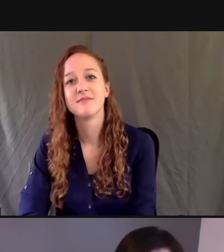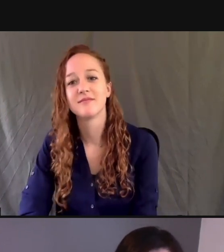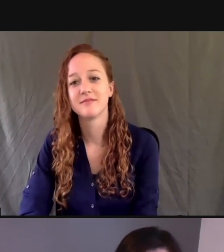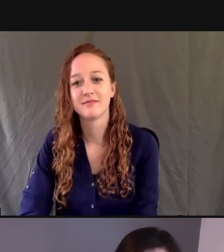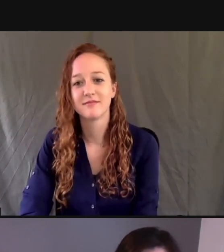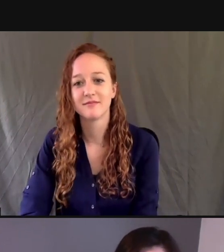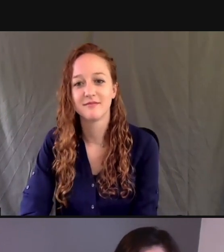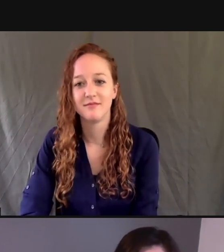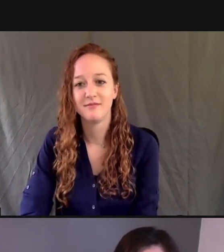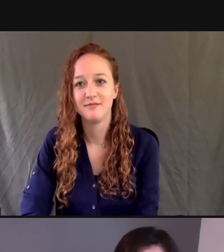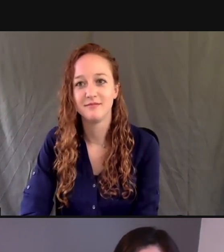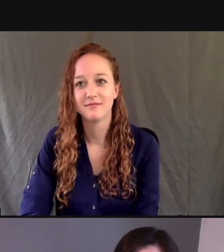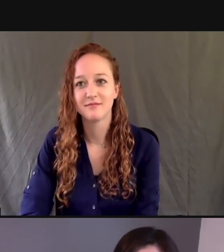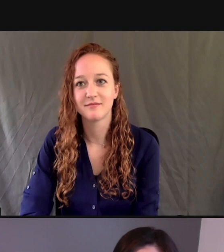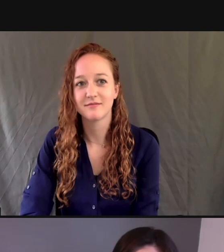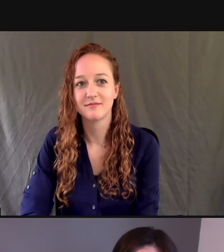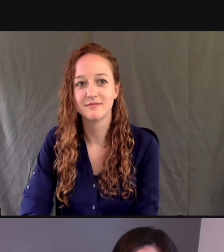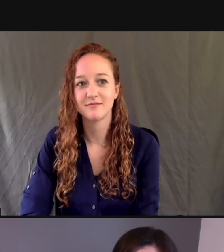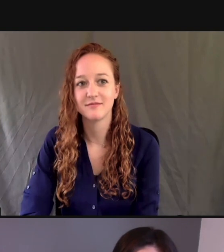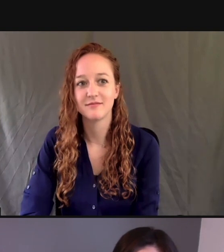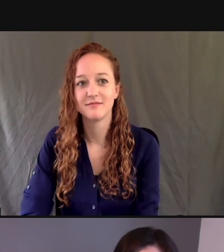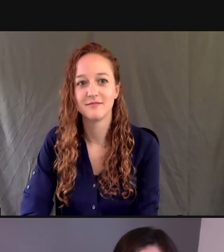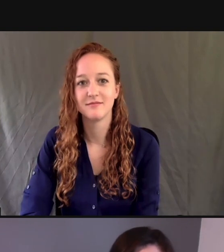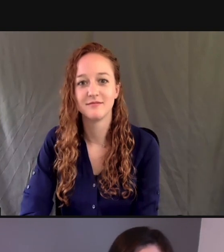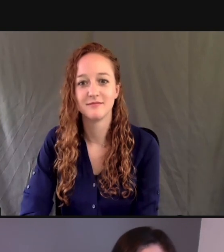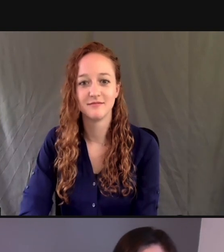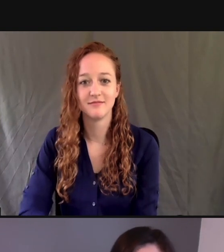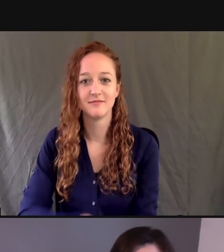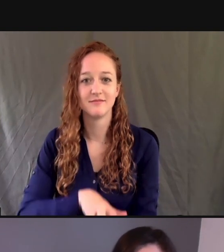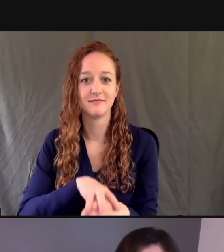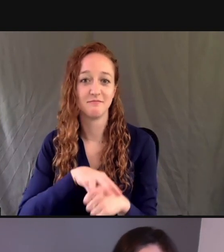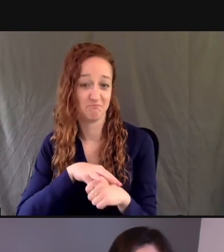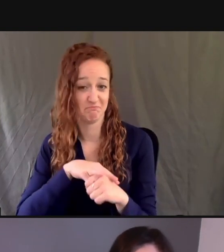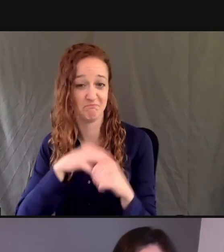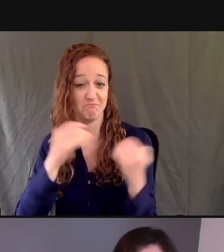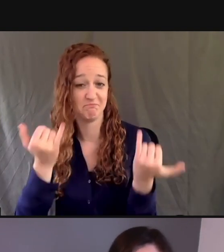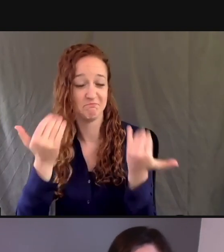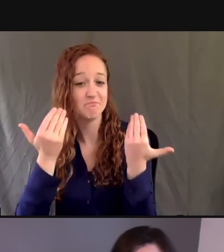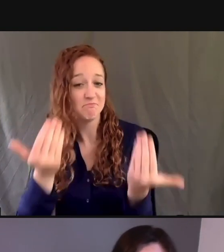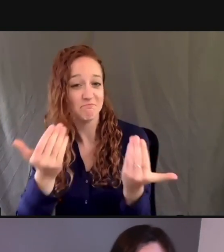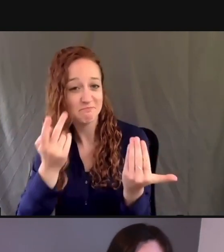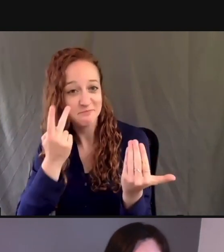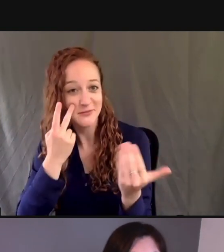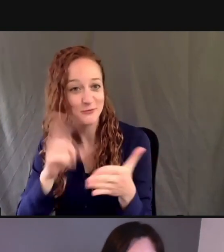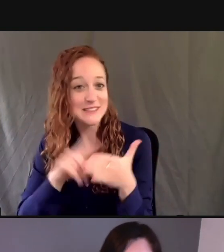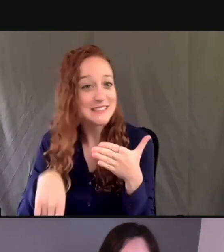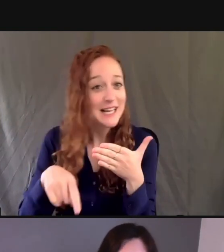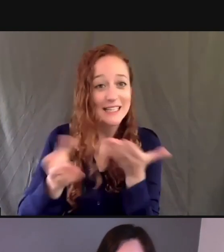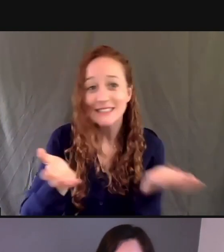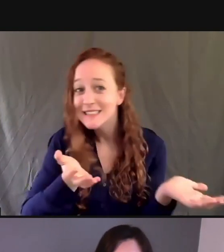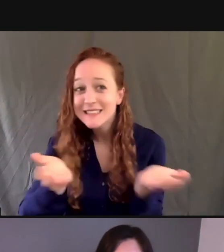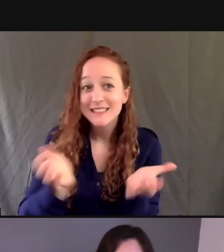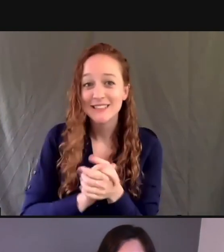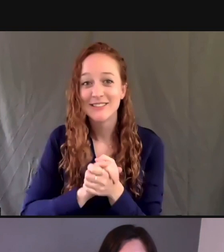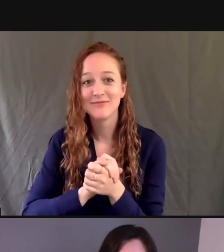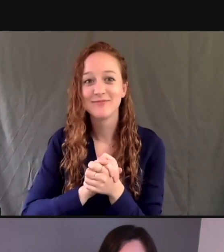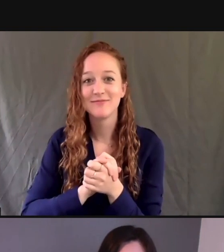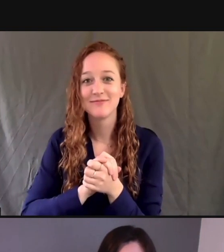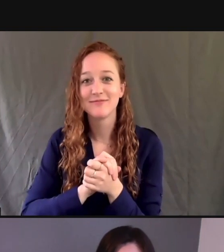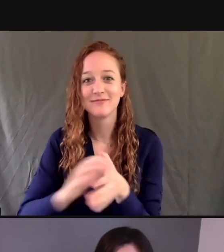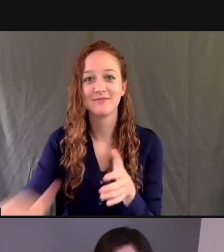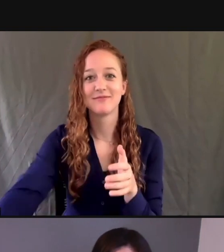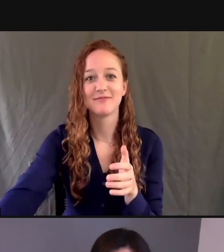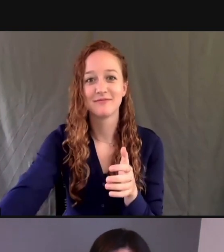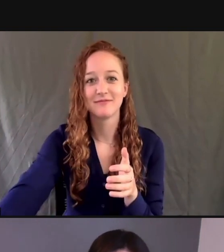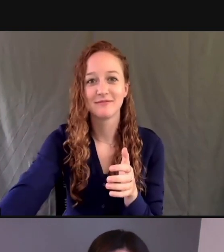medias. So another poll for you all. When you're thinking about a 3 to 4 minute video, how long do you think it